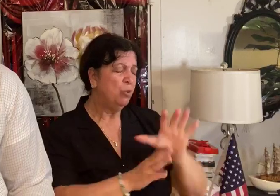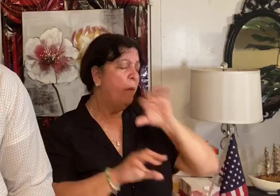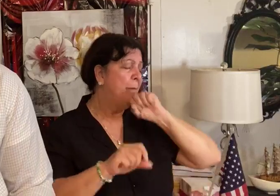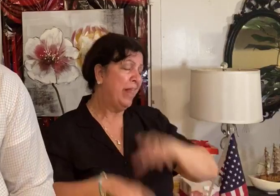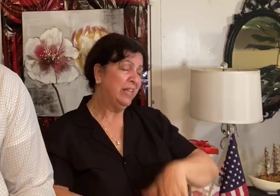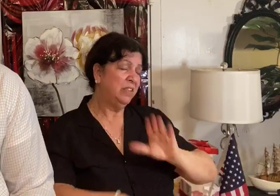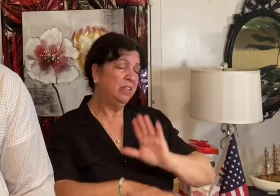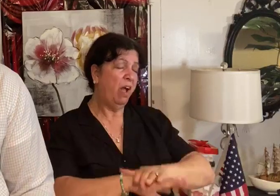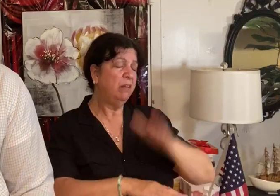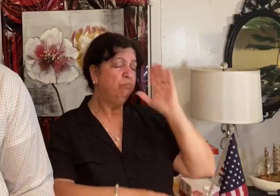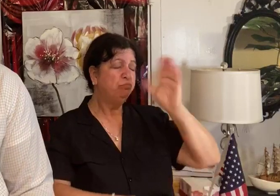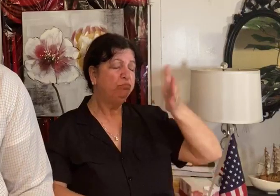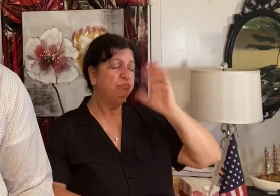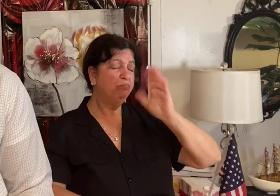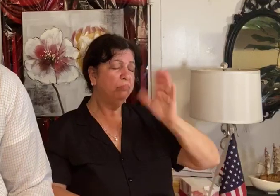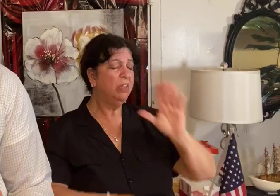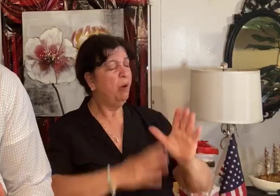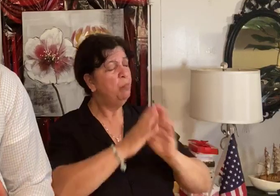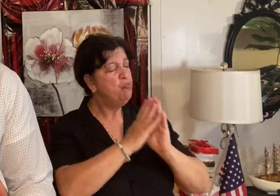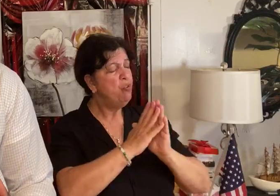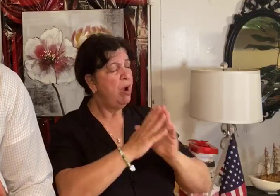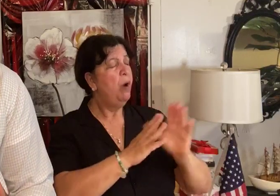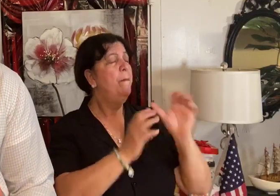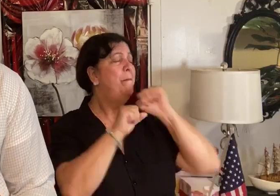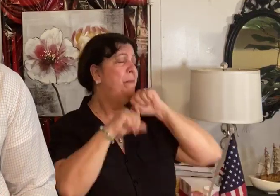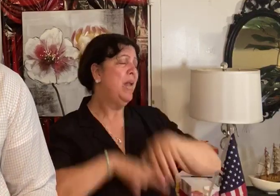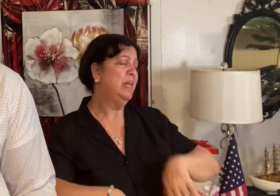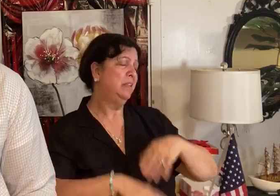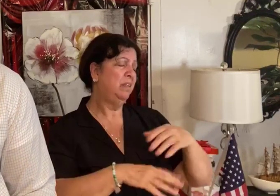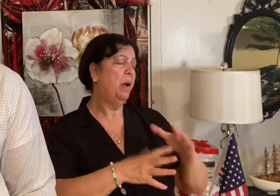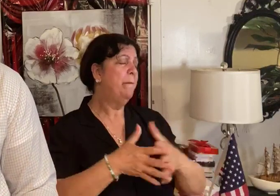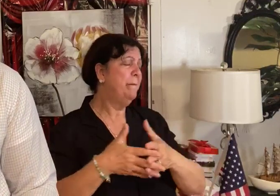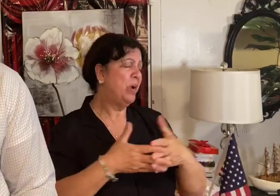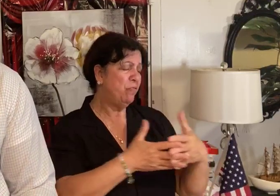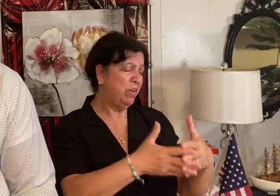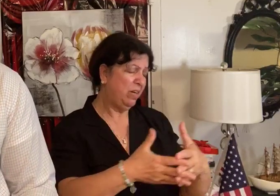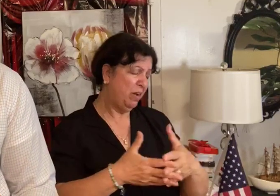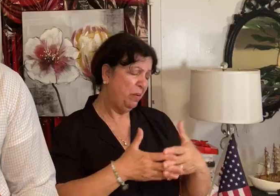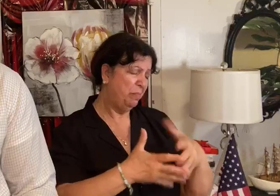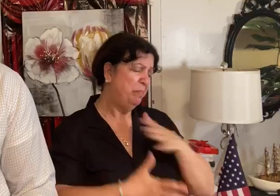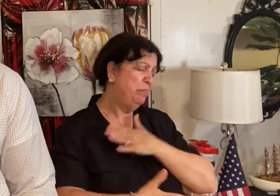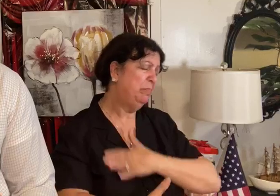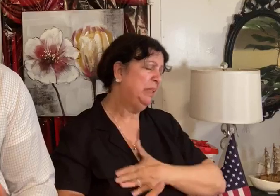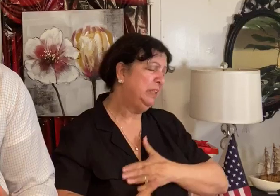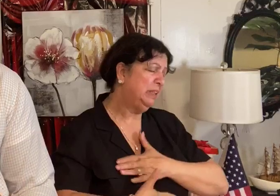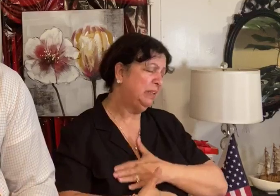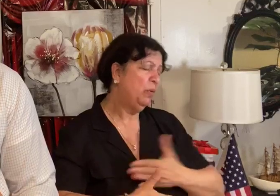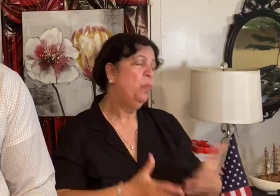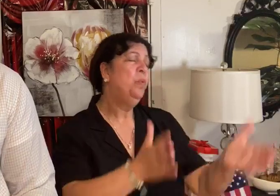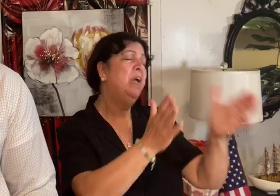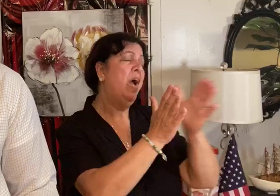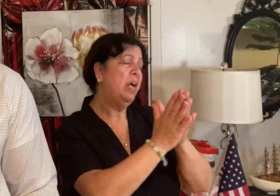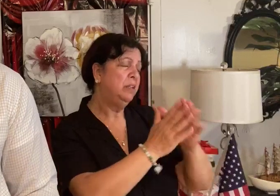ask your blessing on this nation, Lord God. We ask for your intervention, Lord God. We ask that your